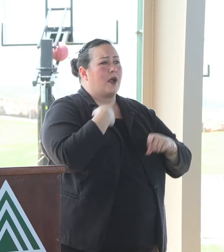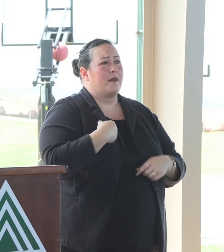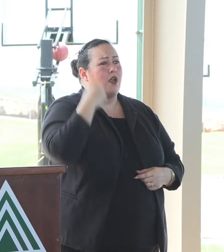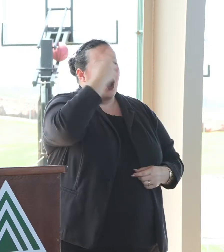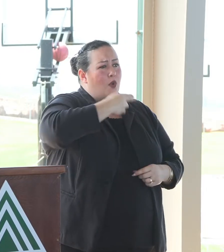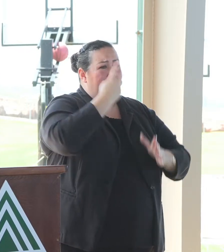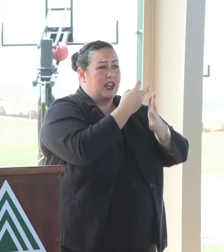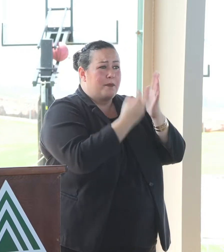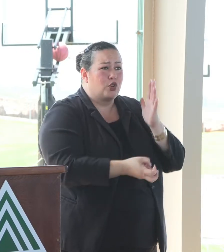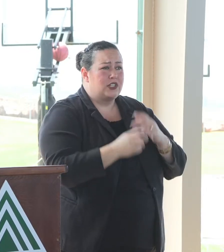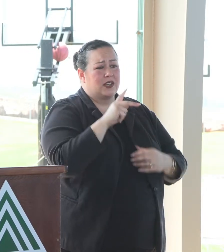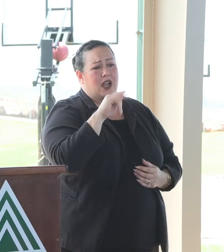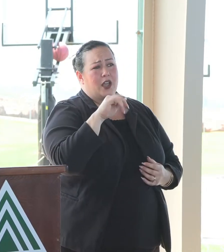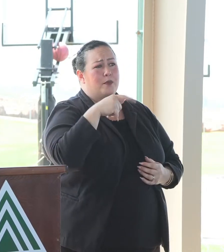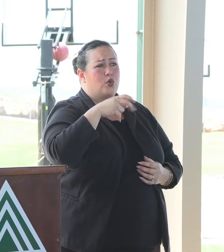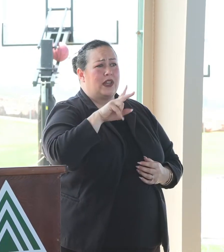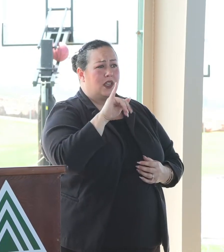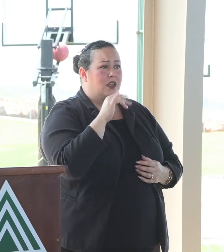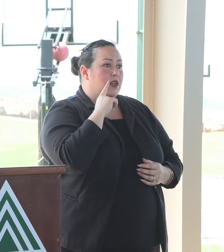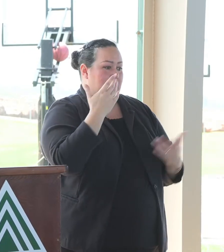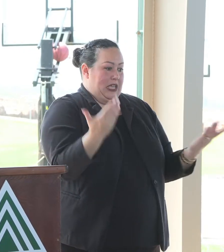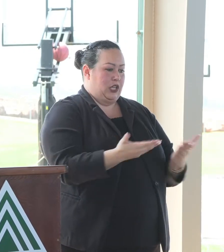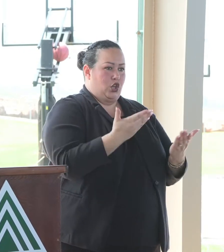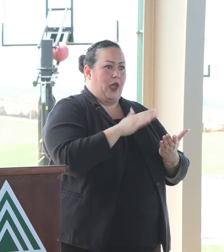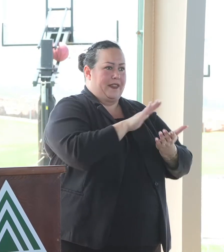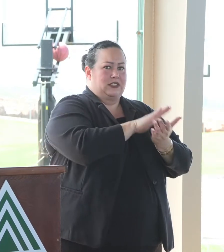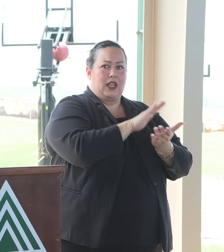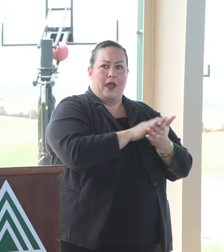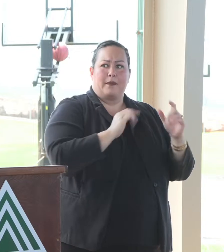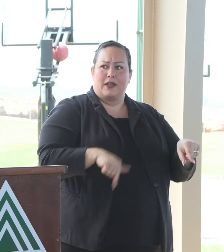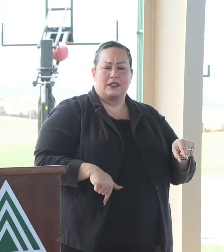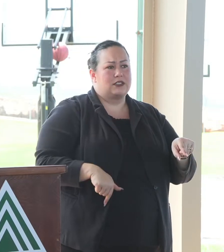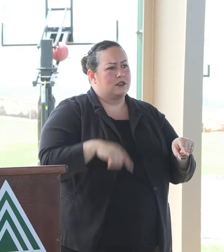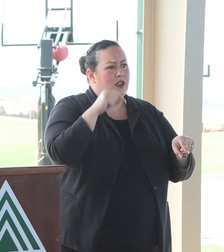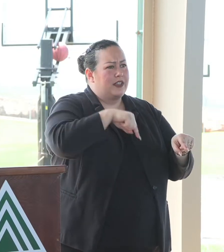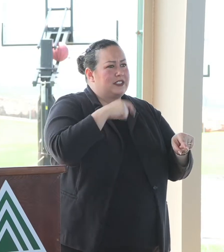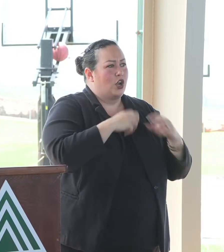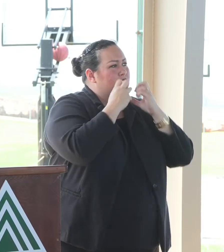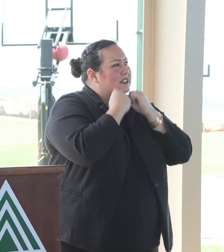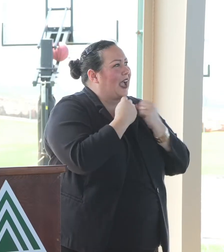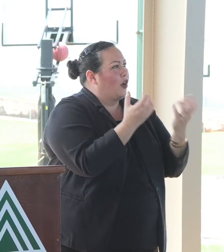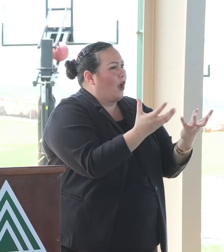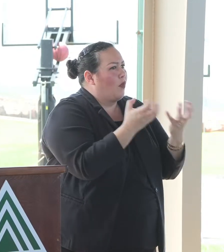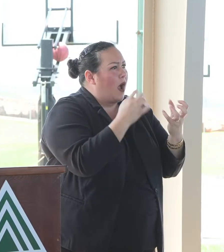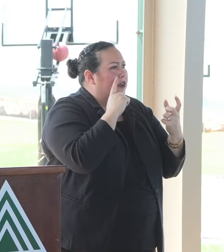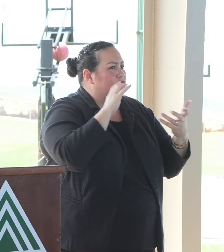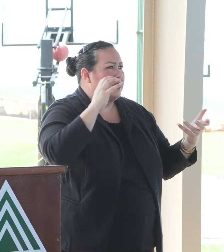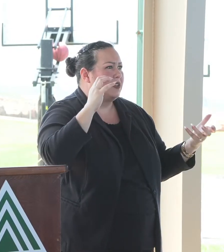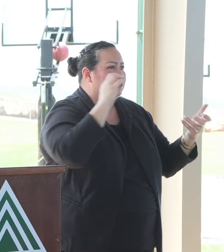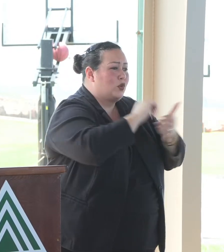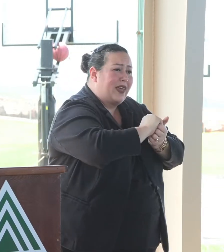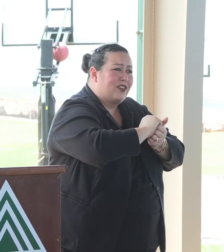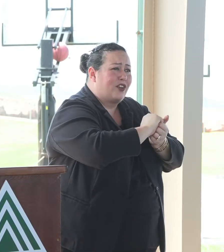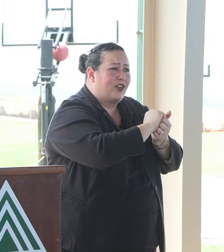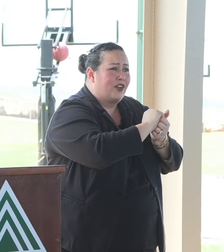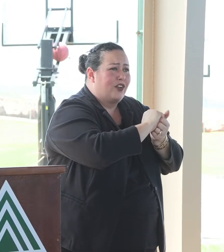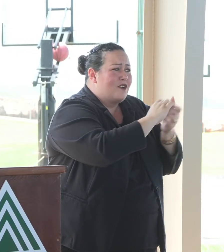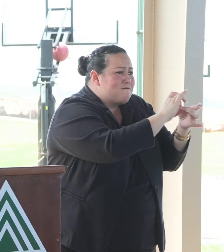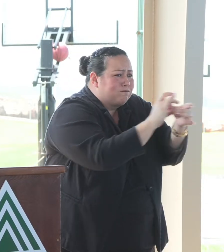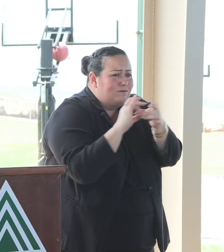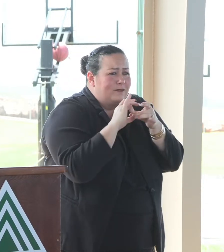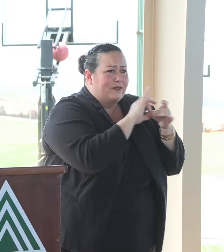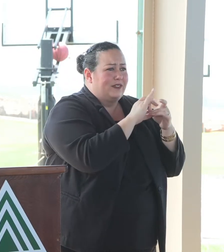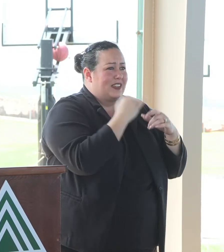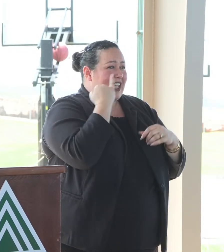at the campus, and I think that says something about our desire to be together, even if we sometimes have slightly